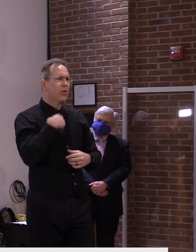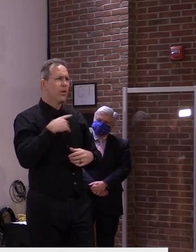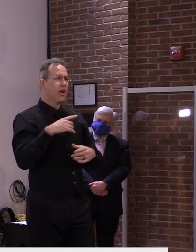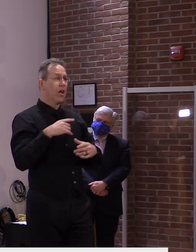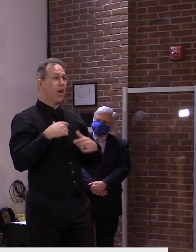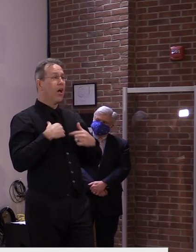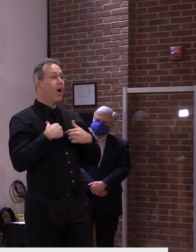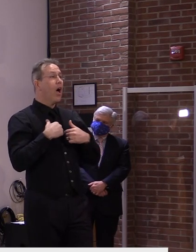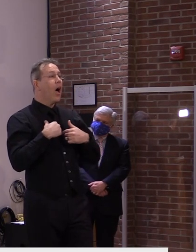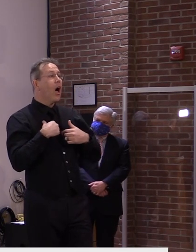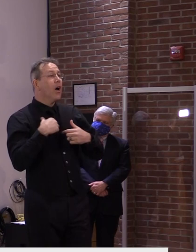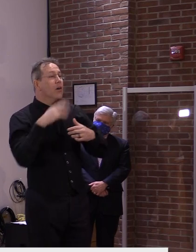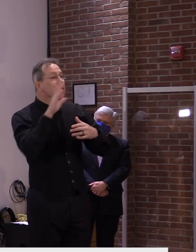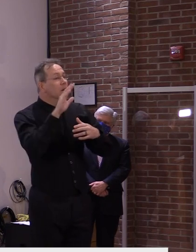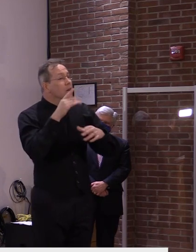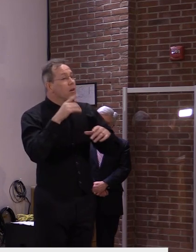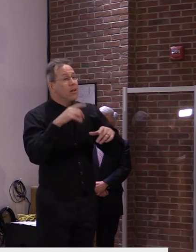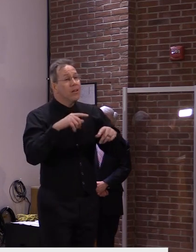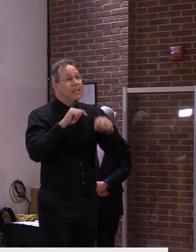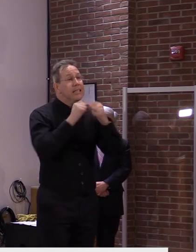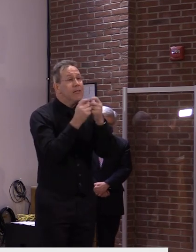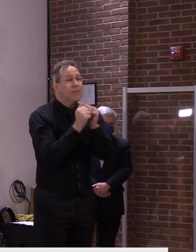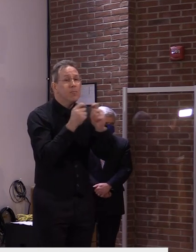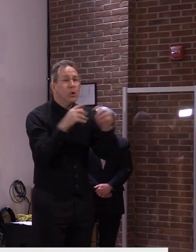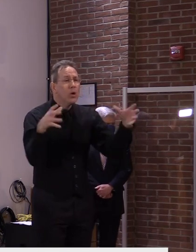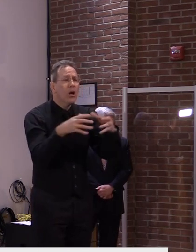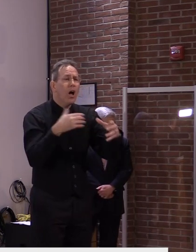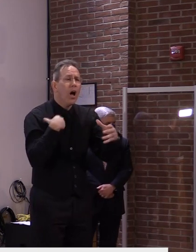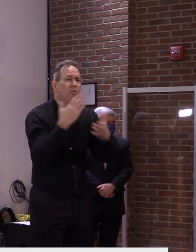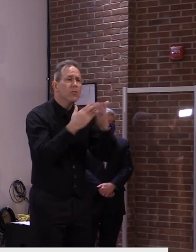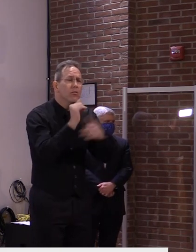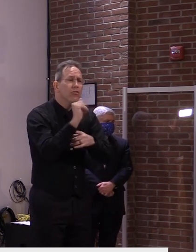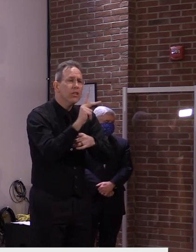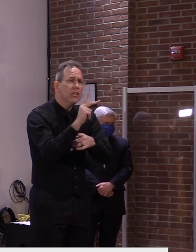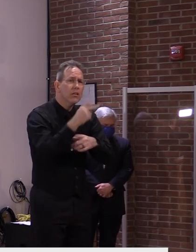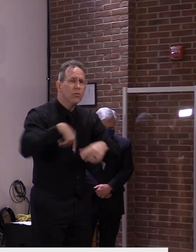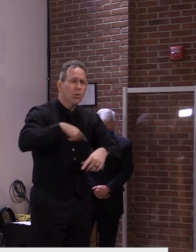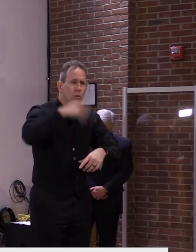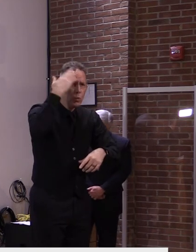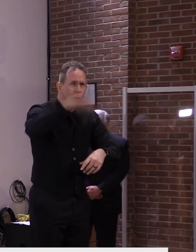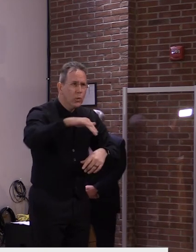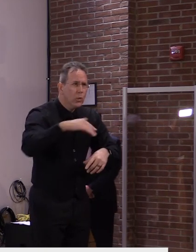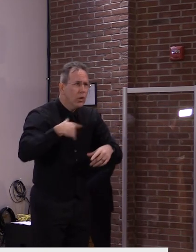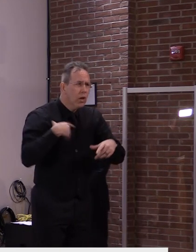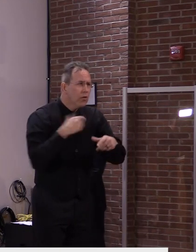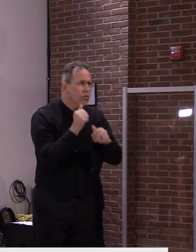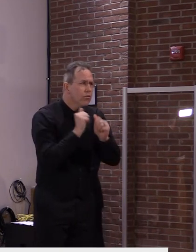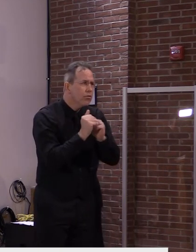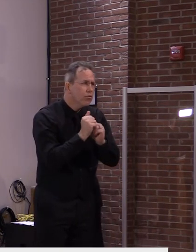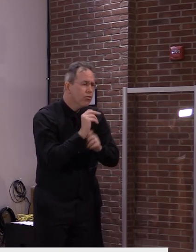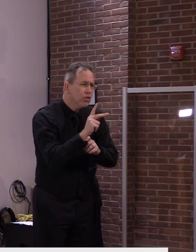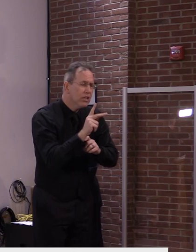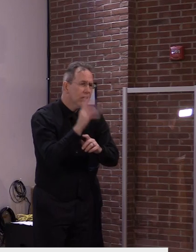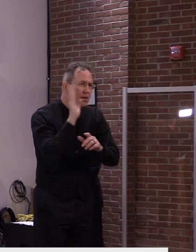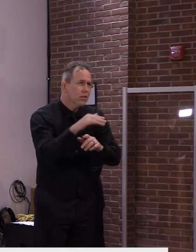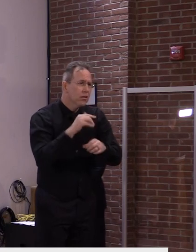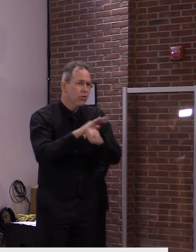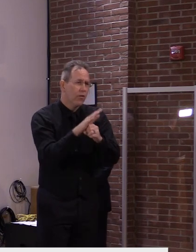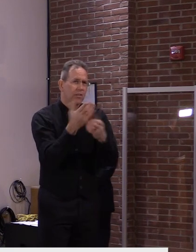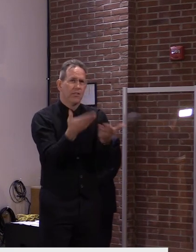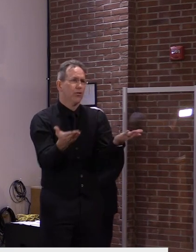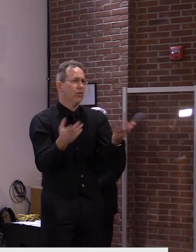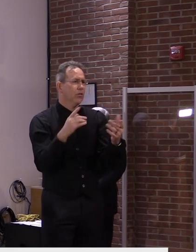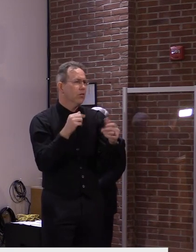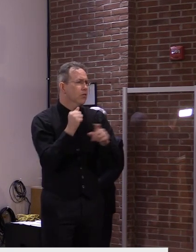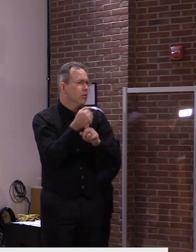risk. To doing this. Everything we do with a pandemic comes with some risk assessment. And we decided the